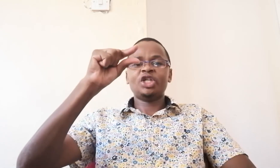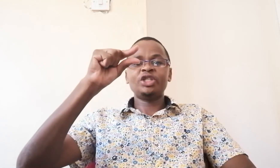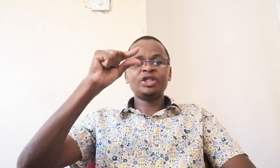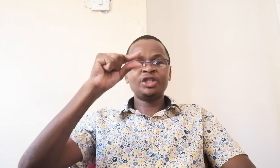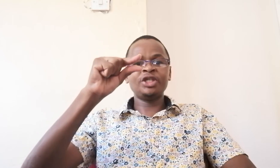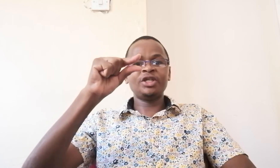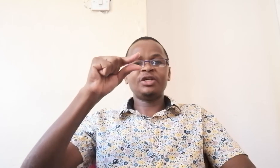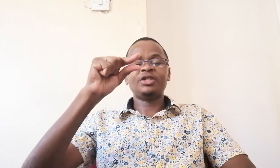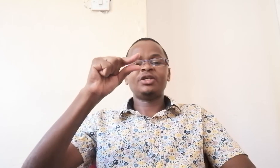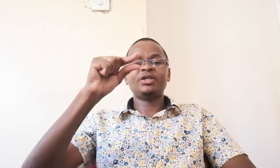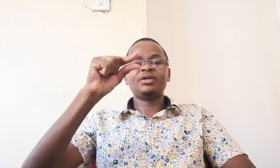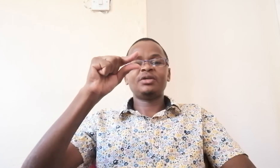G,